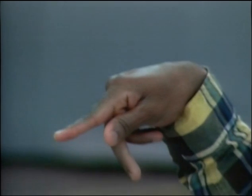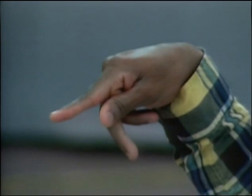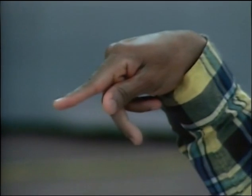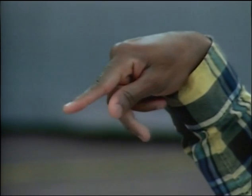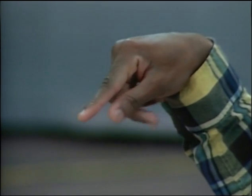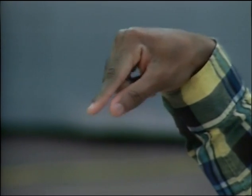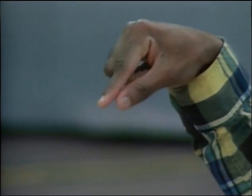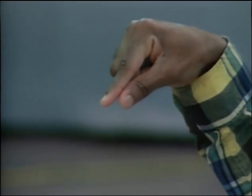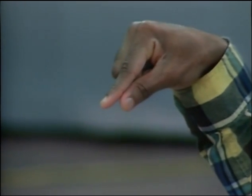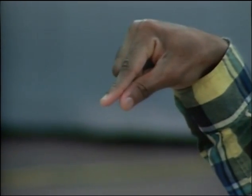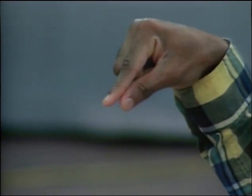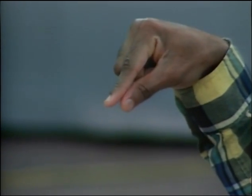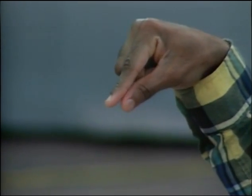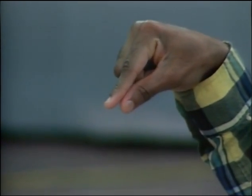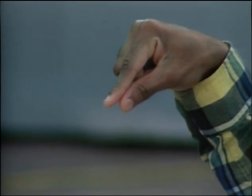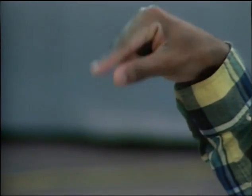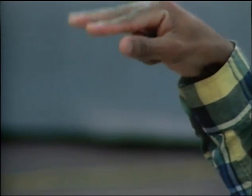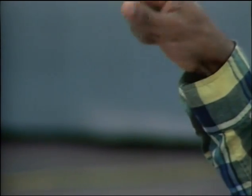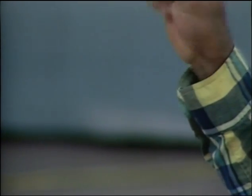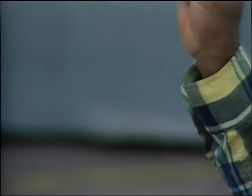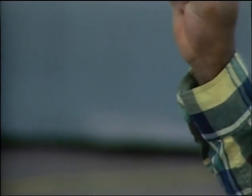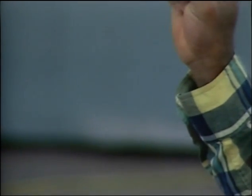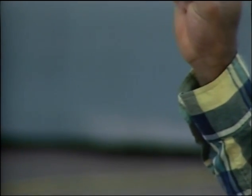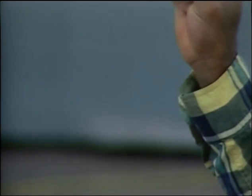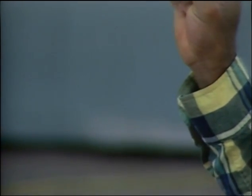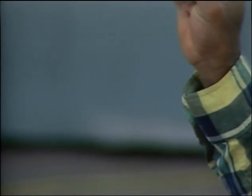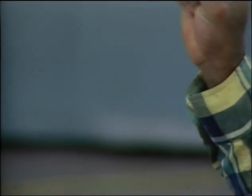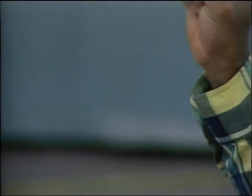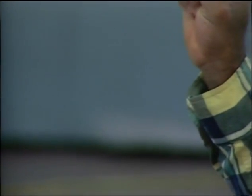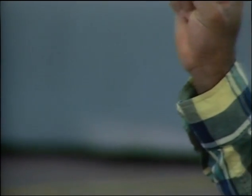Q, R, S,